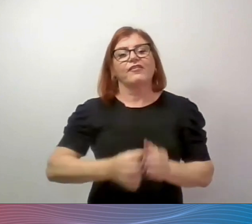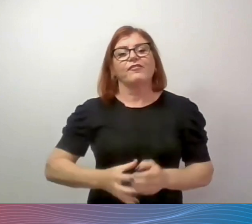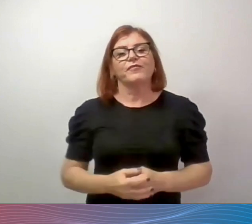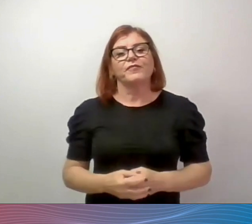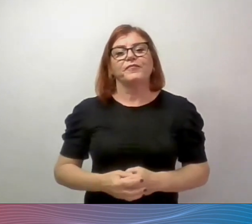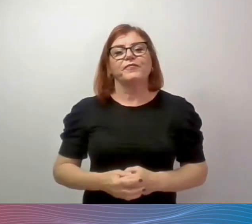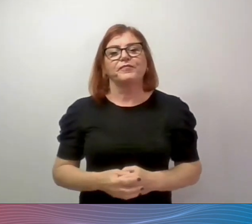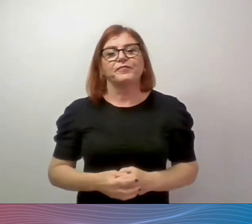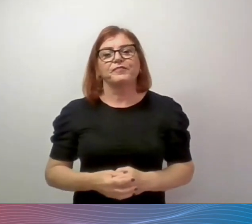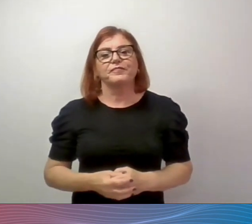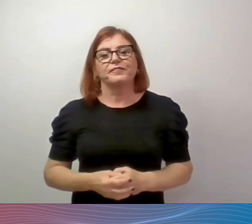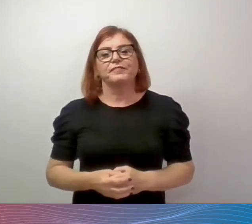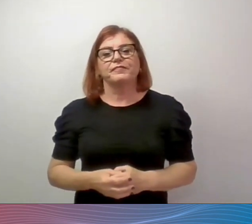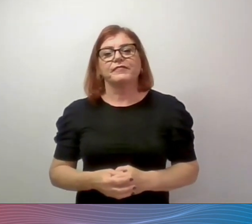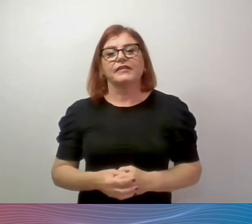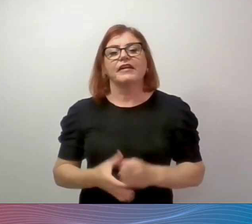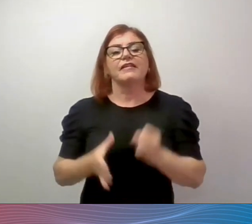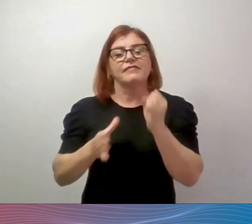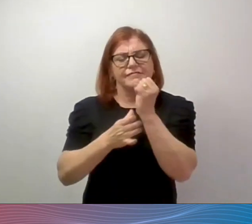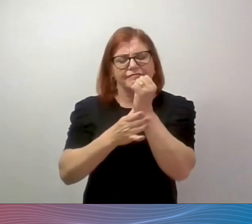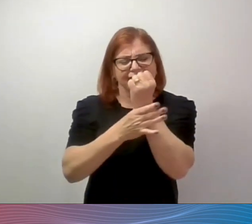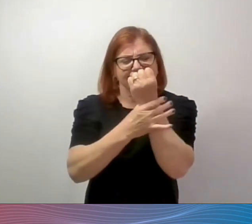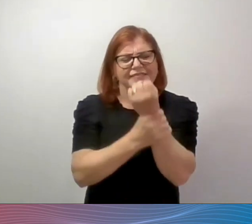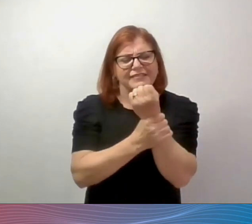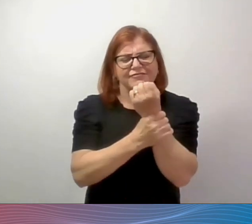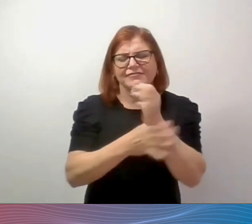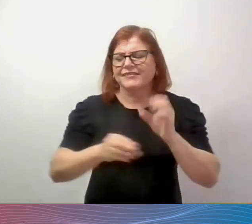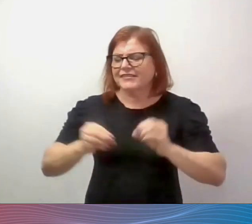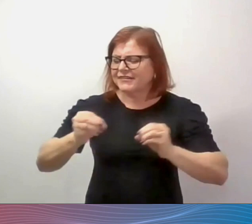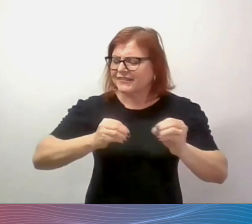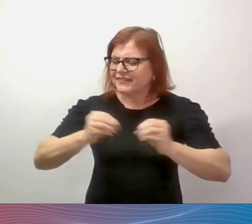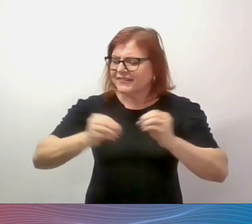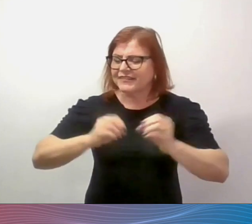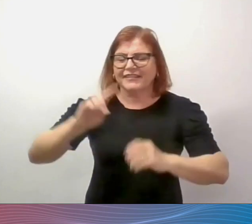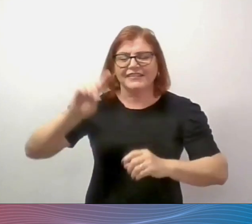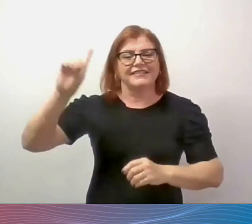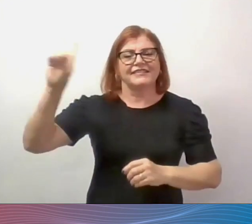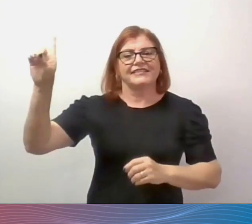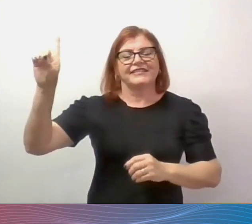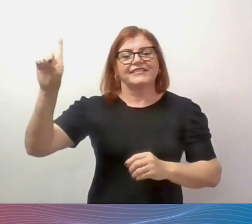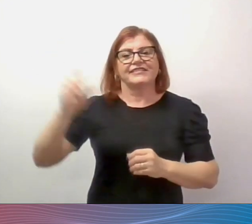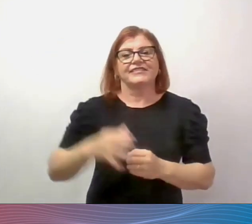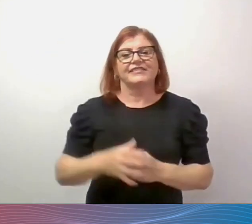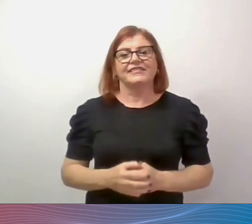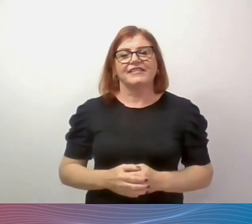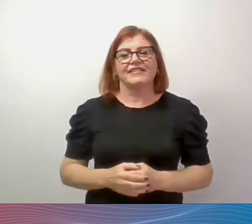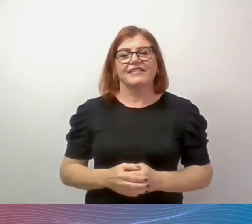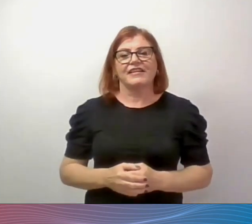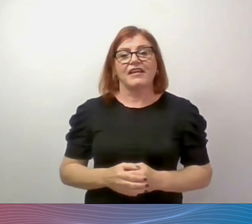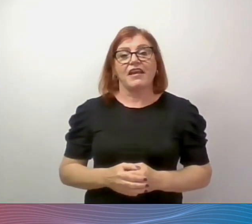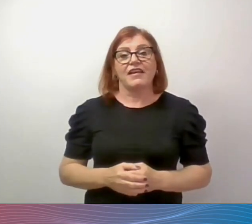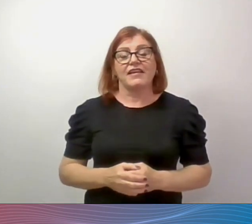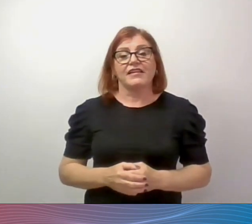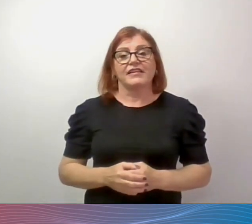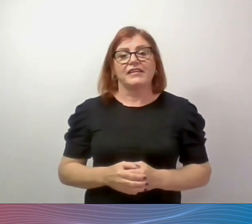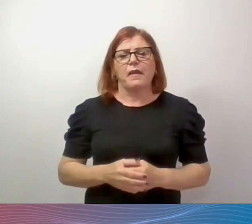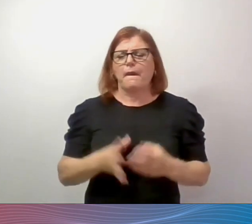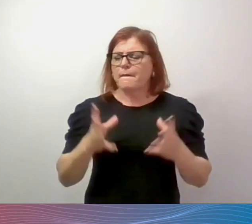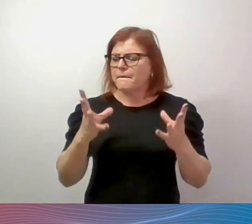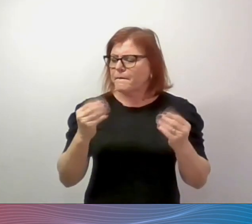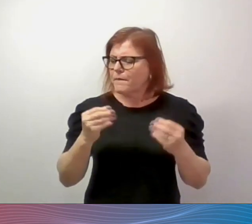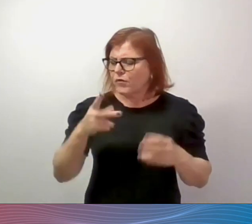They gain trust in us. E segurança na obra de Deus. And they have assurance in the work of God. E muitos então passarão